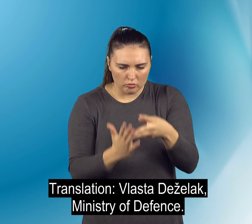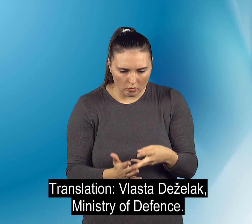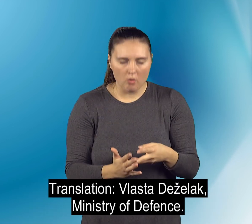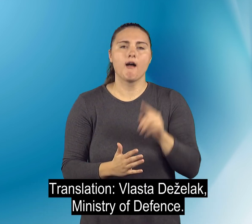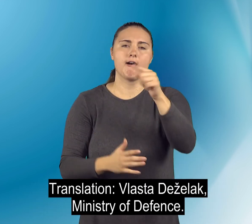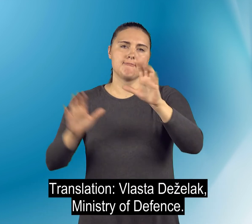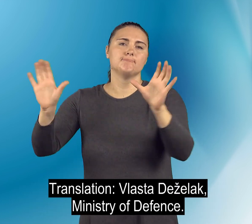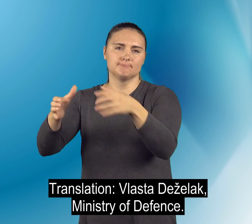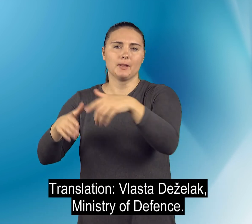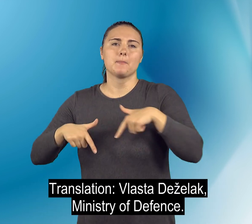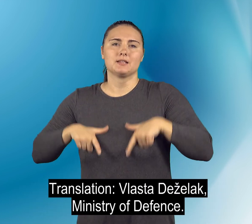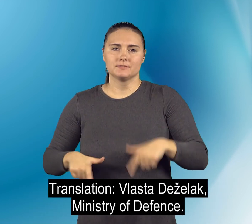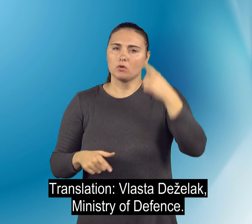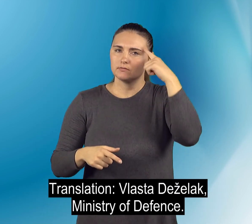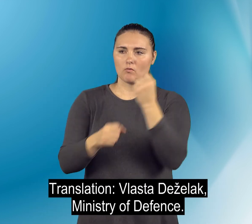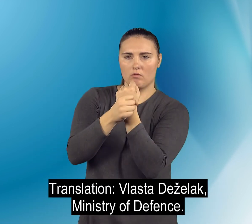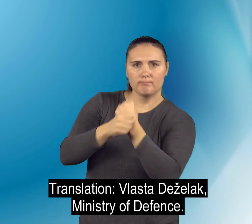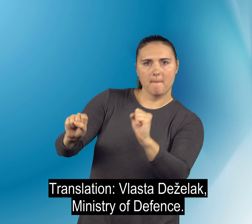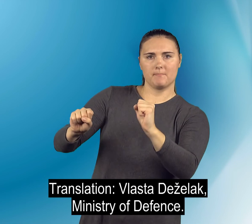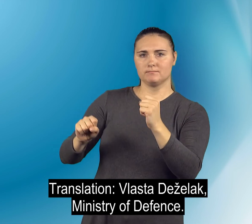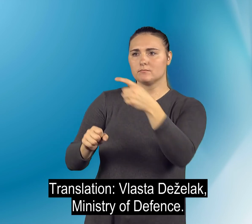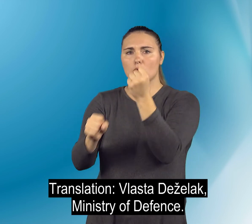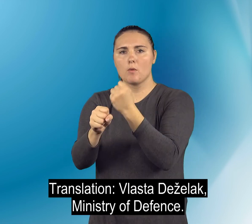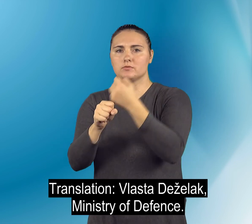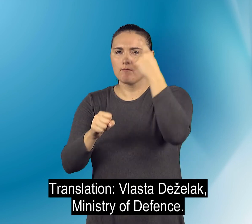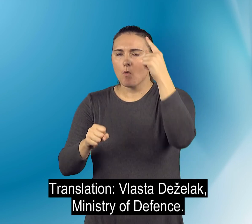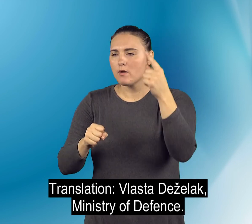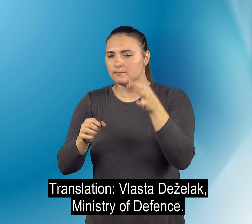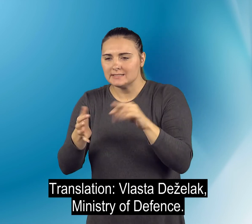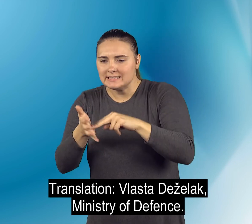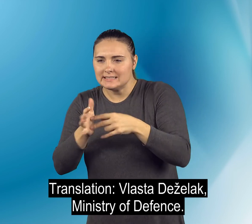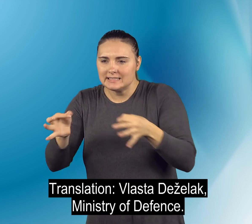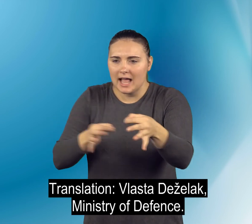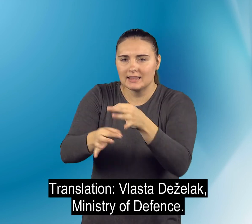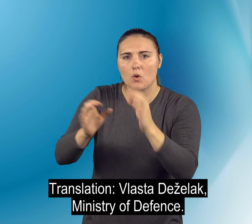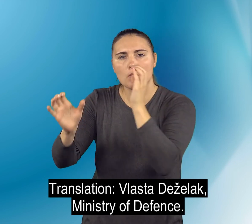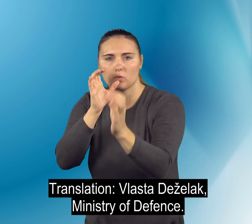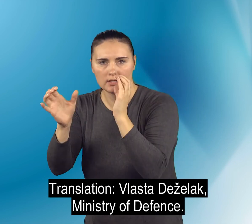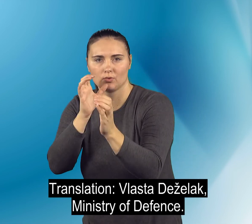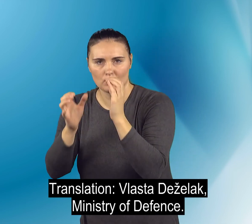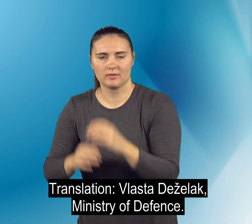Deželak, Ministry of Defense. Proofreading, Just Carey, Just English